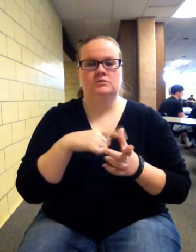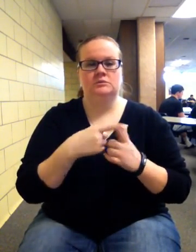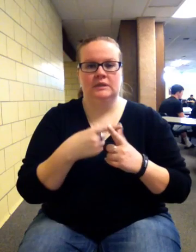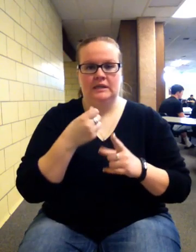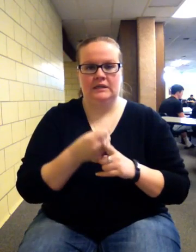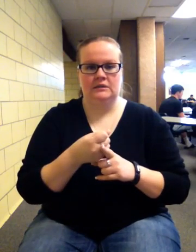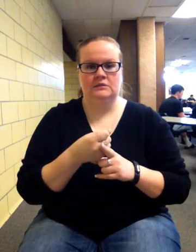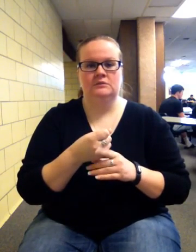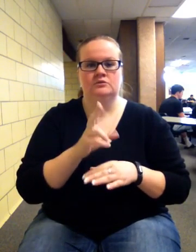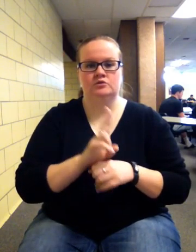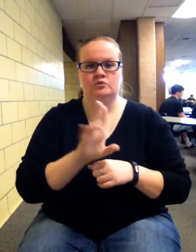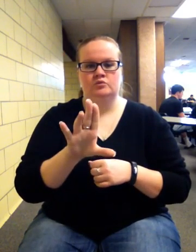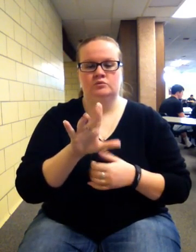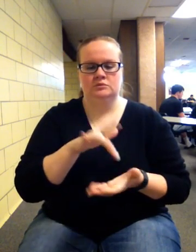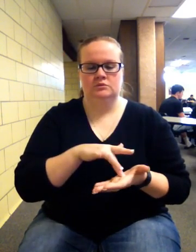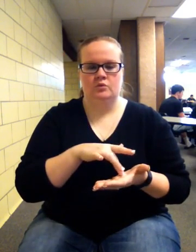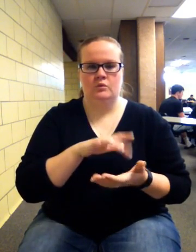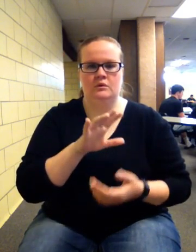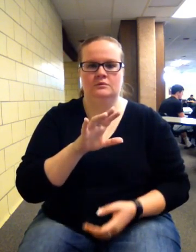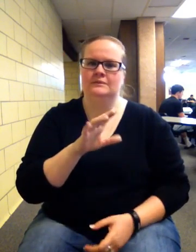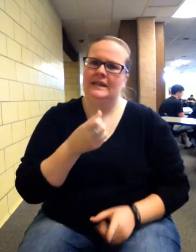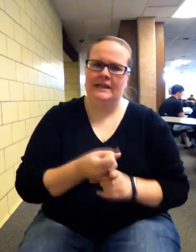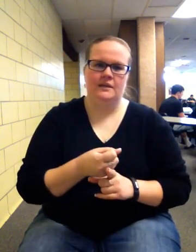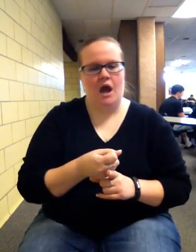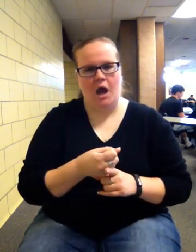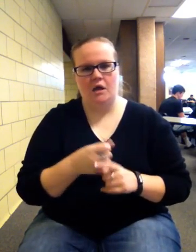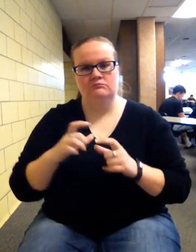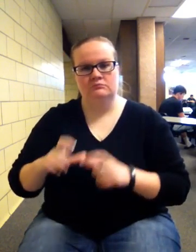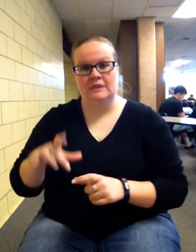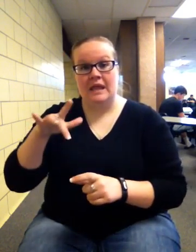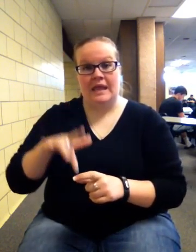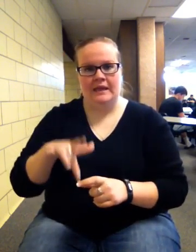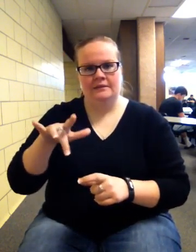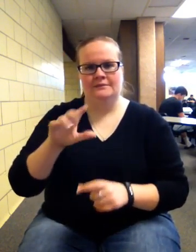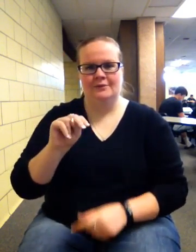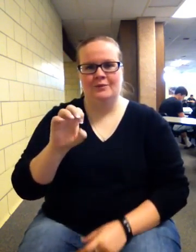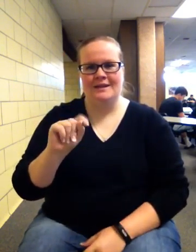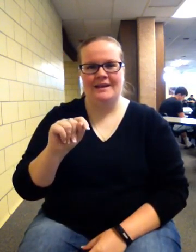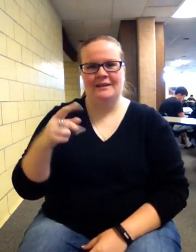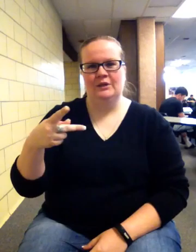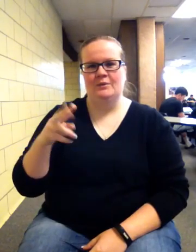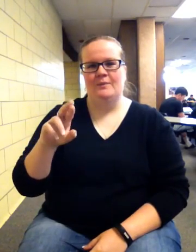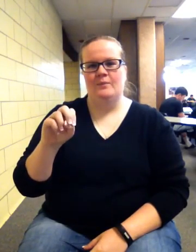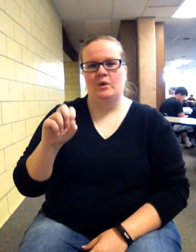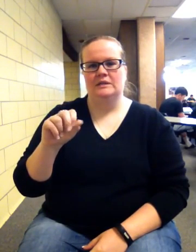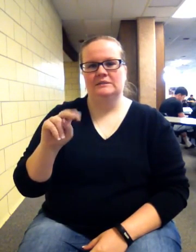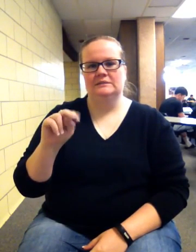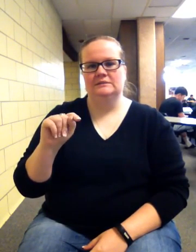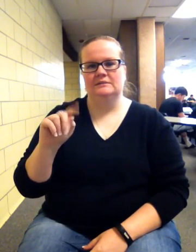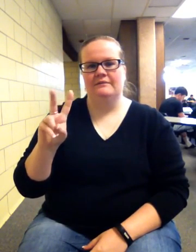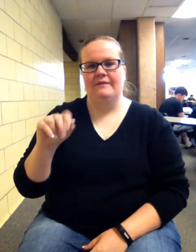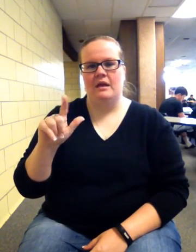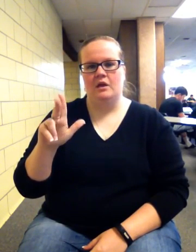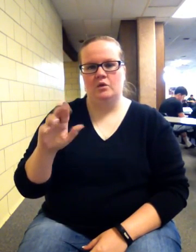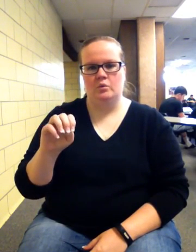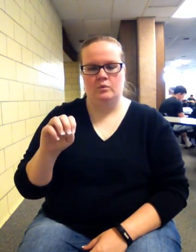net present value button. Which is right next to your CF button. The first thing it's going to ask you is your